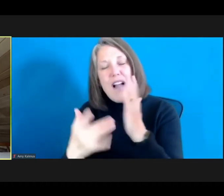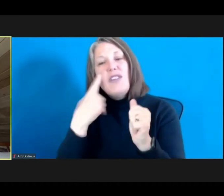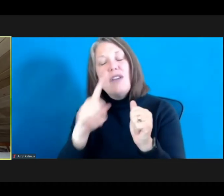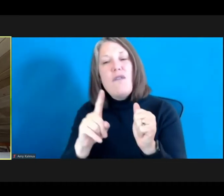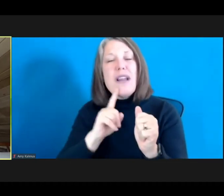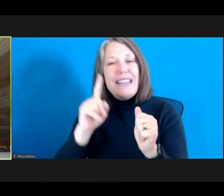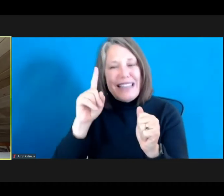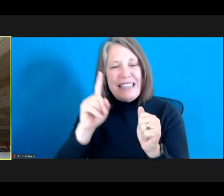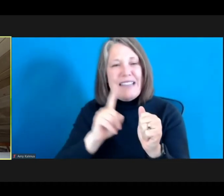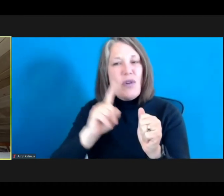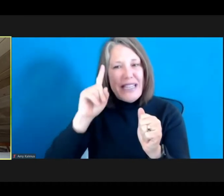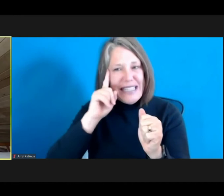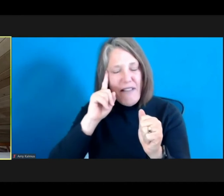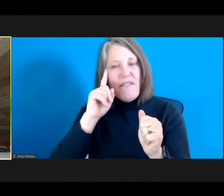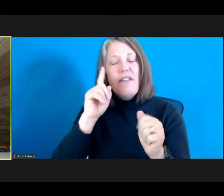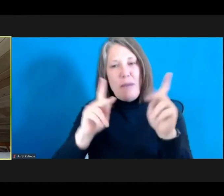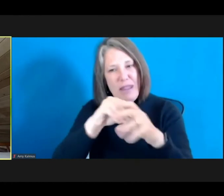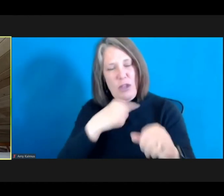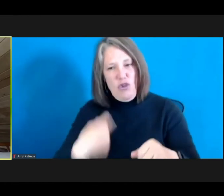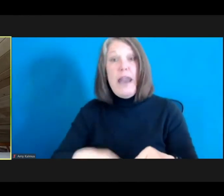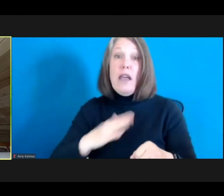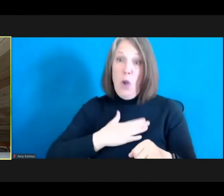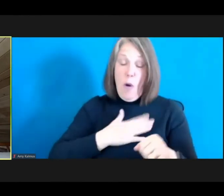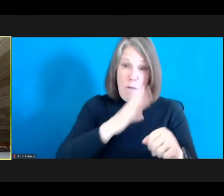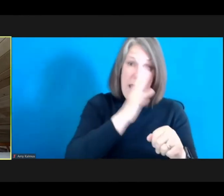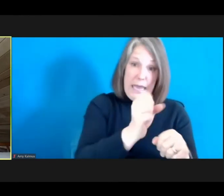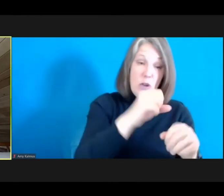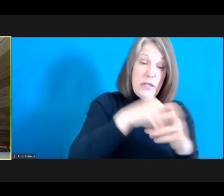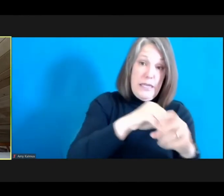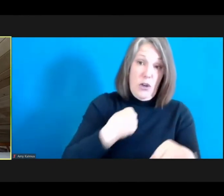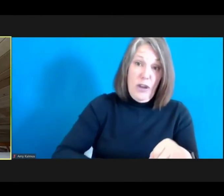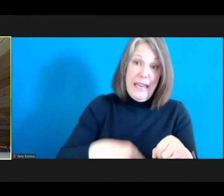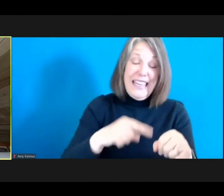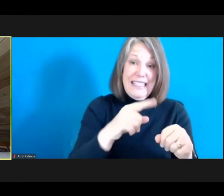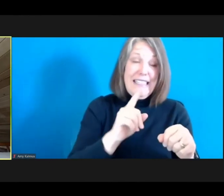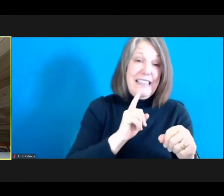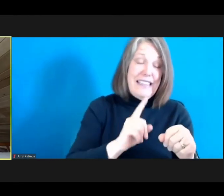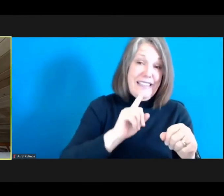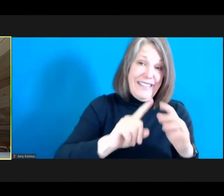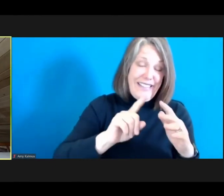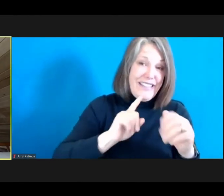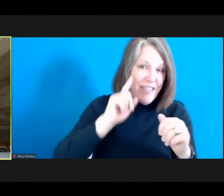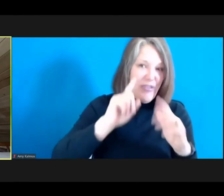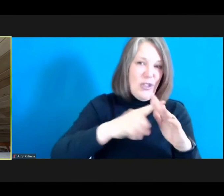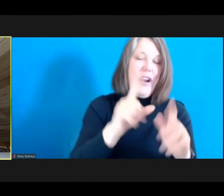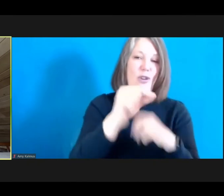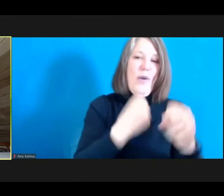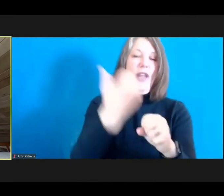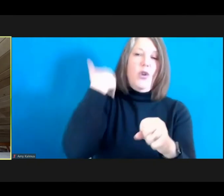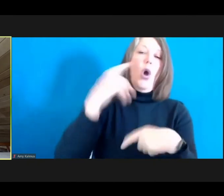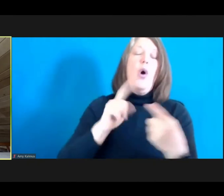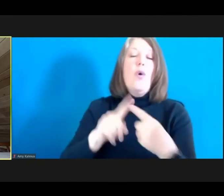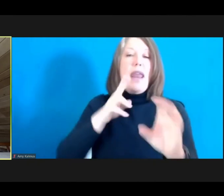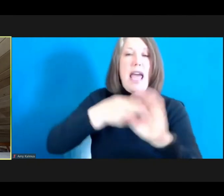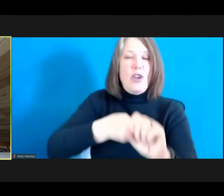this area of disability advocacy in China began 21 years ago when I joined an educational delegation with